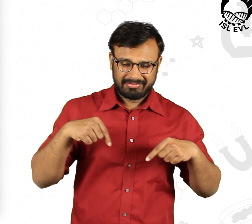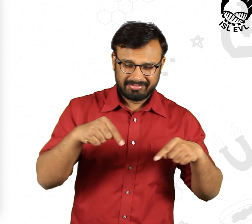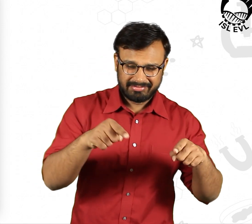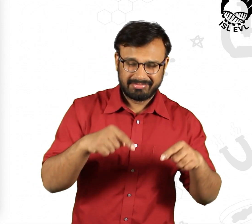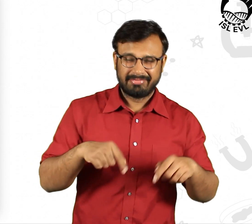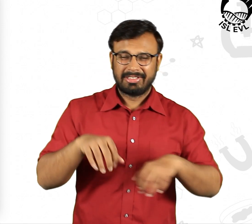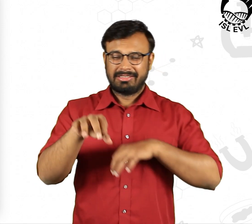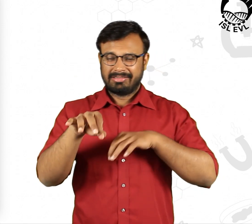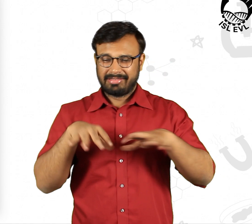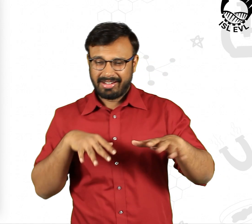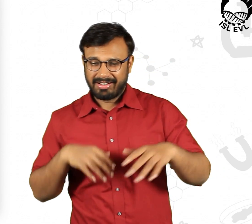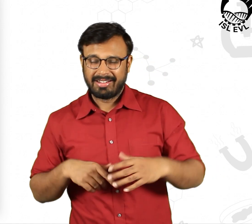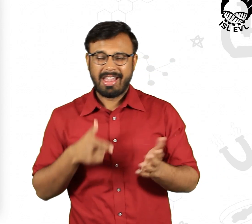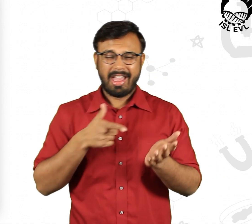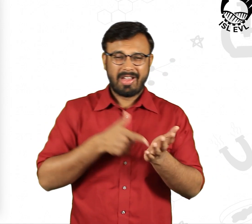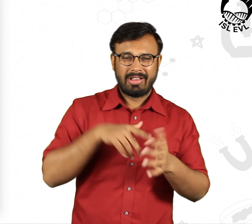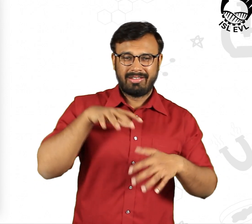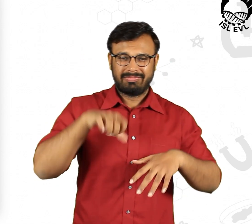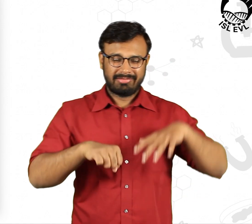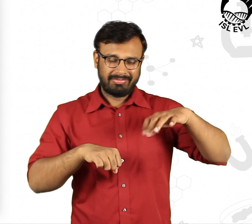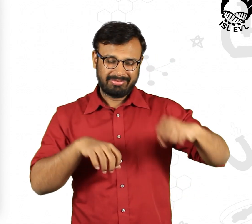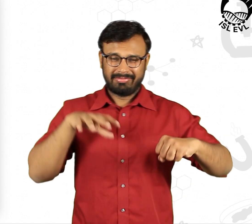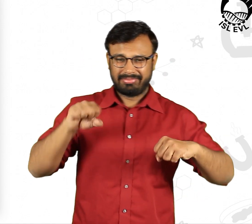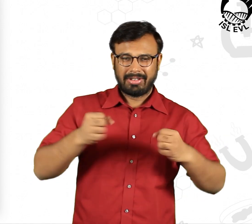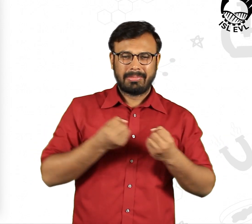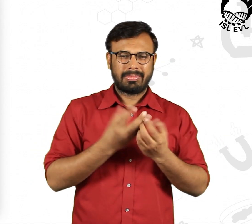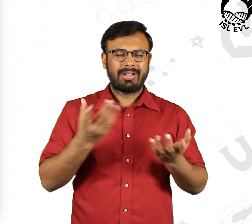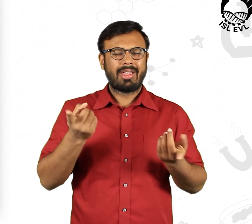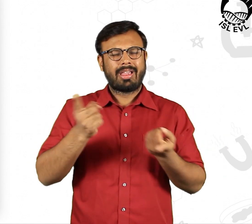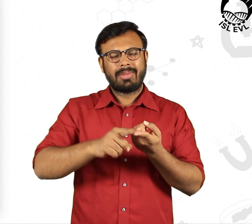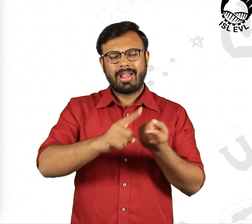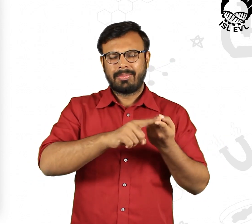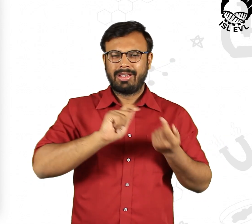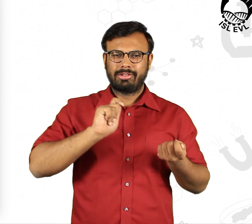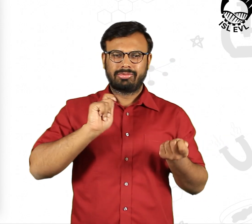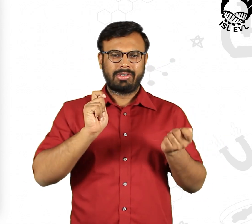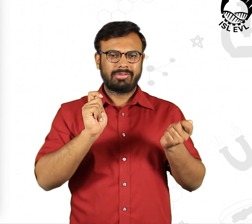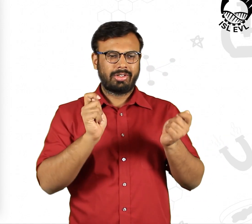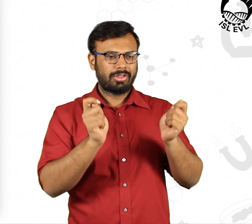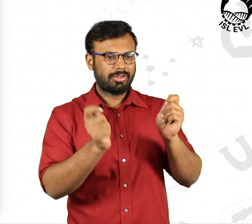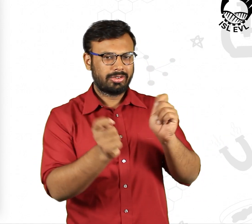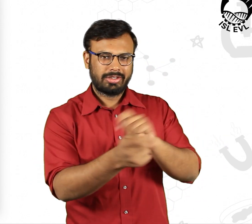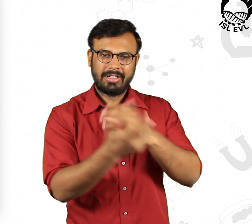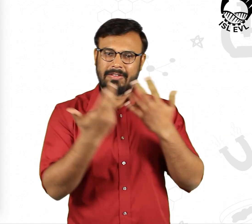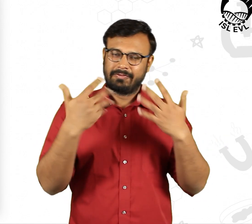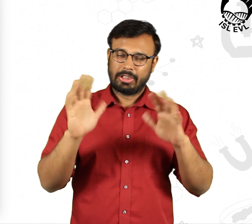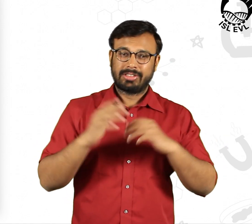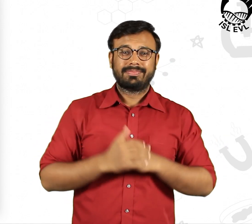In fragments, many changes happen to how forests work.